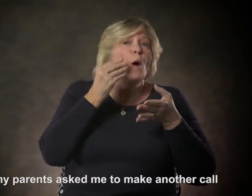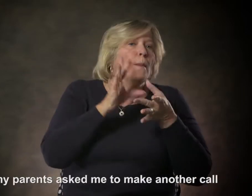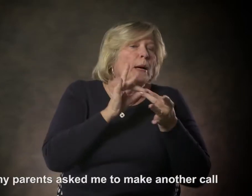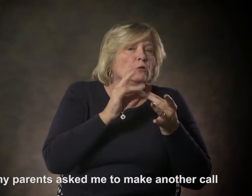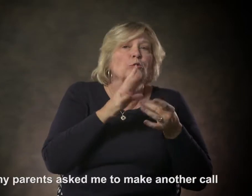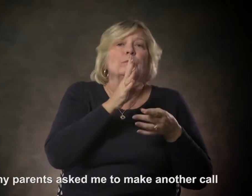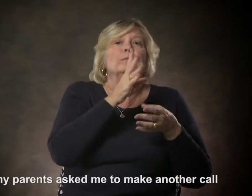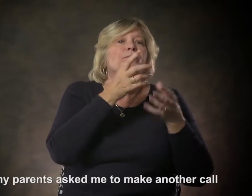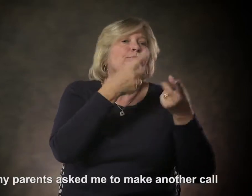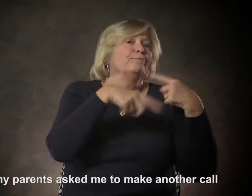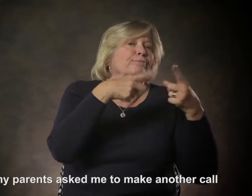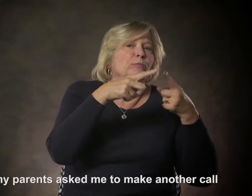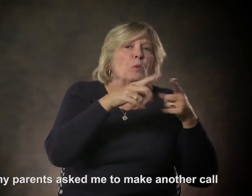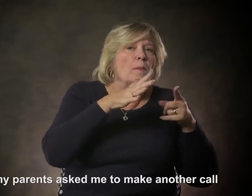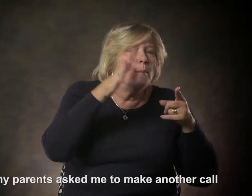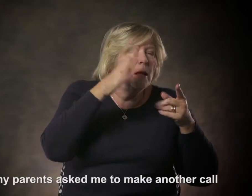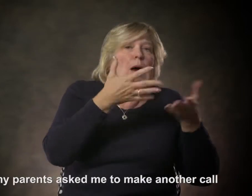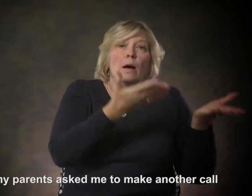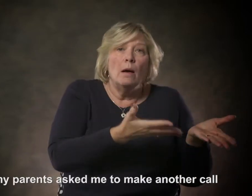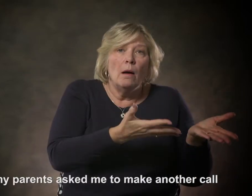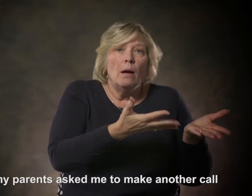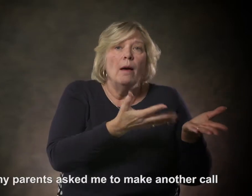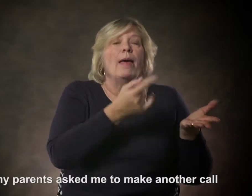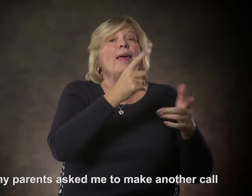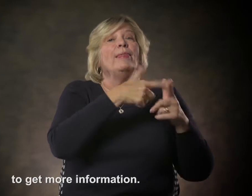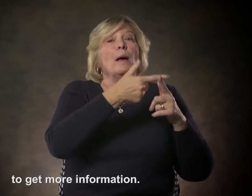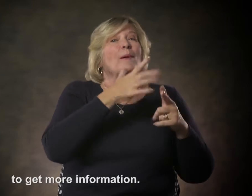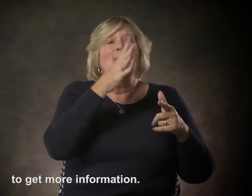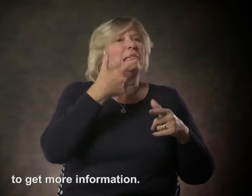Sometimes my parents asked me to make another call to get more information.